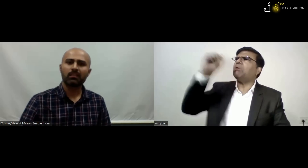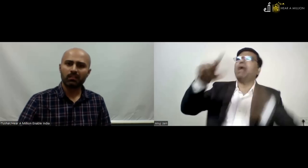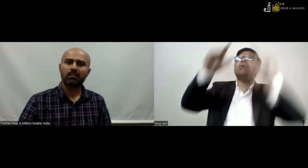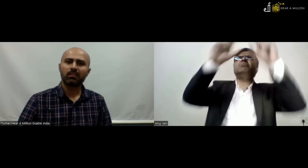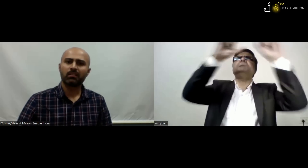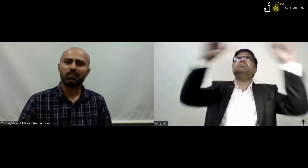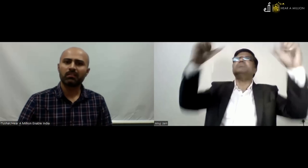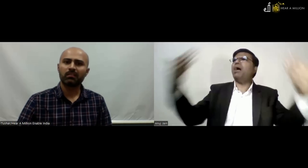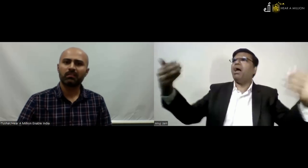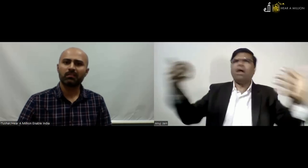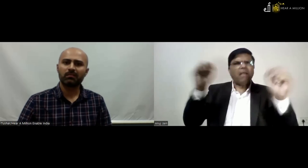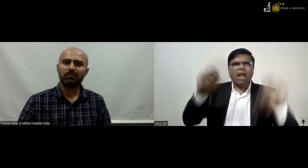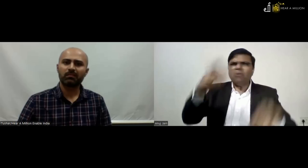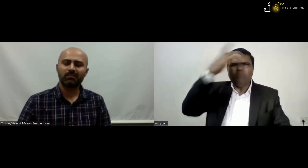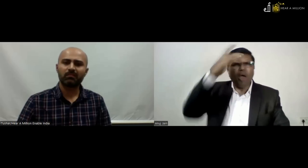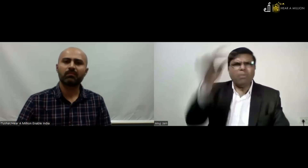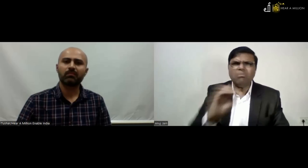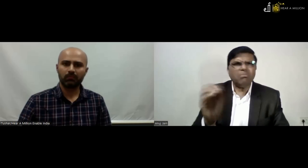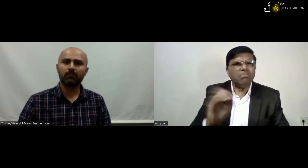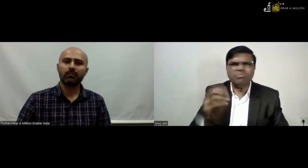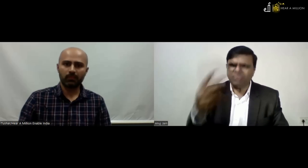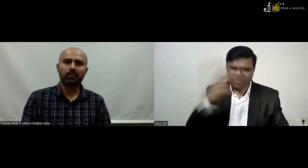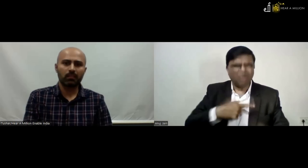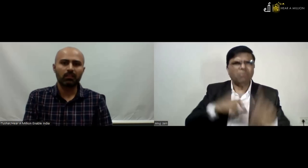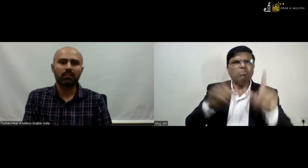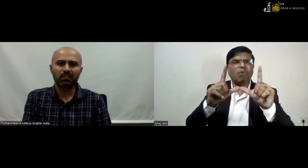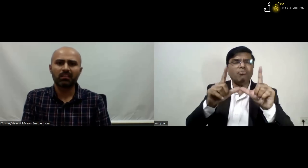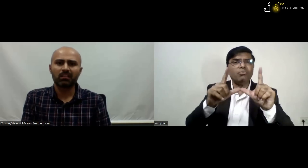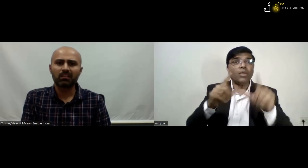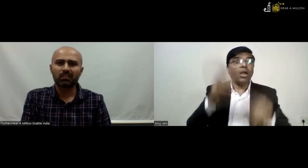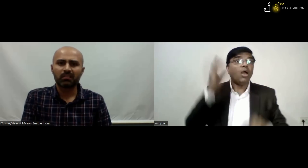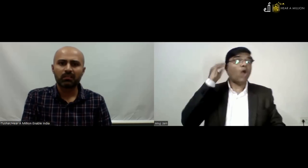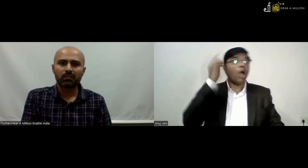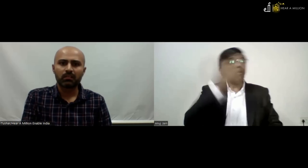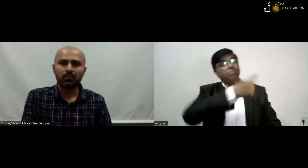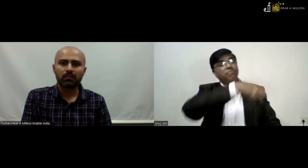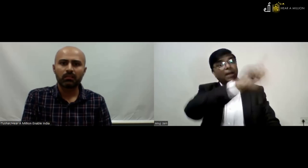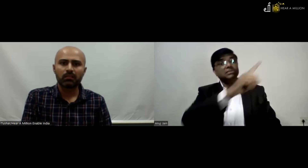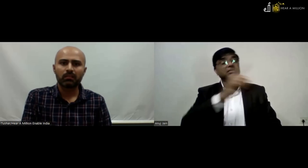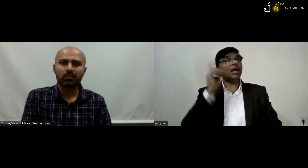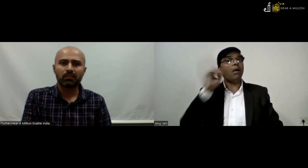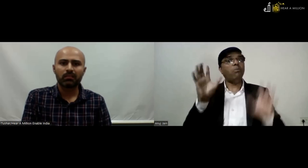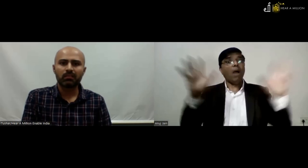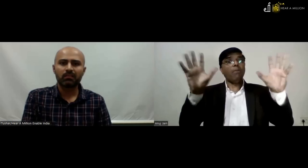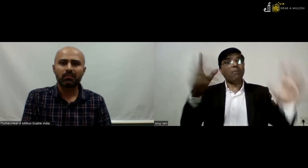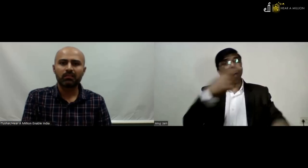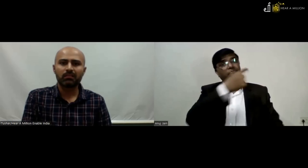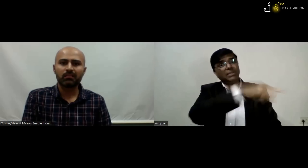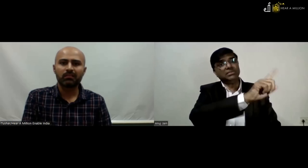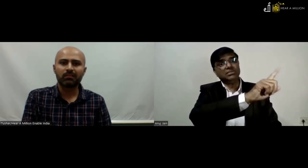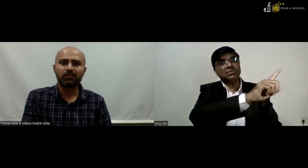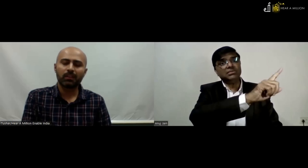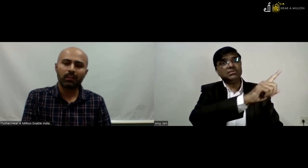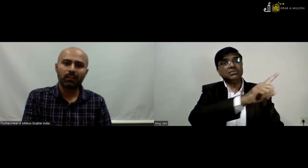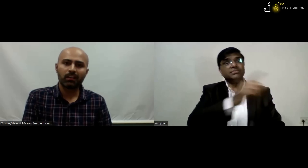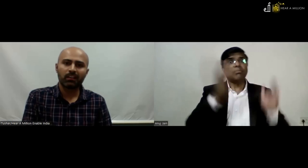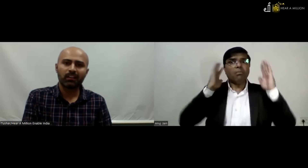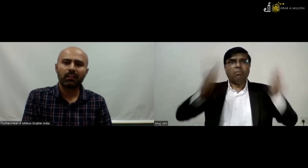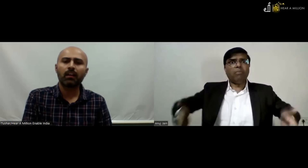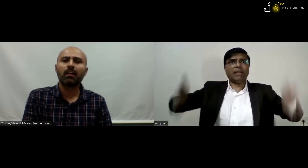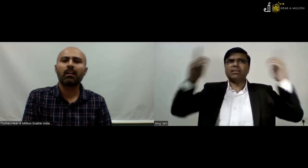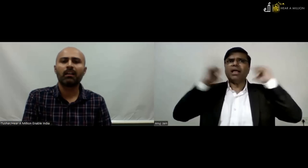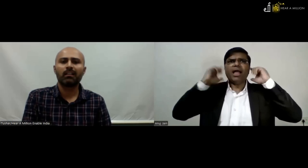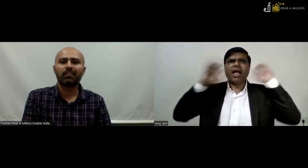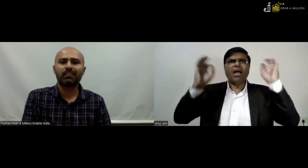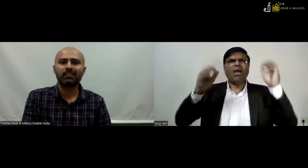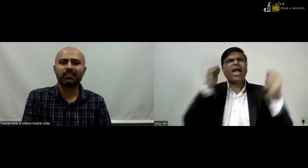Both Zorin and Narayanan said that there are rear view mirrors. There is no problem. We can drive with our visual sense.